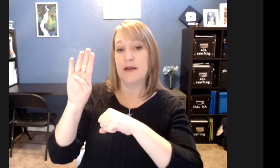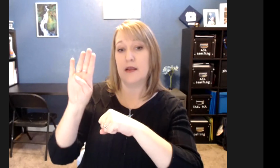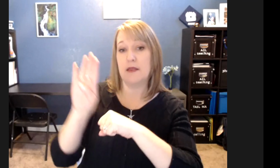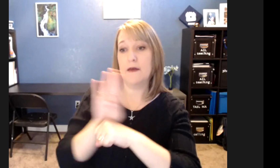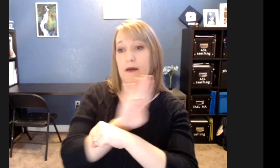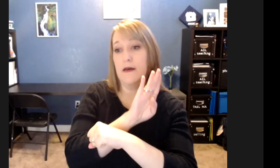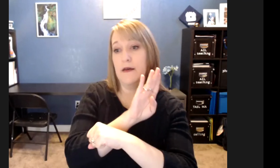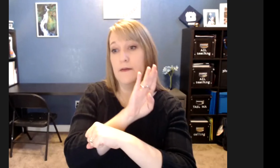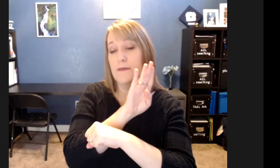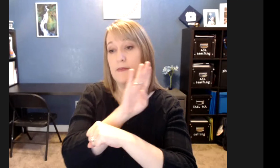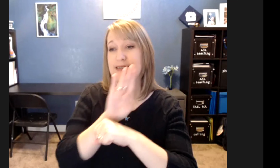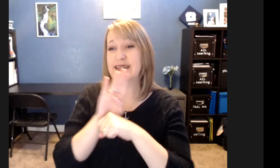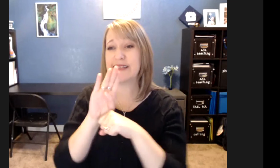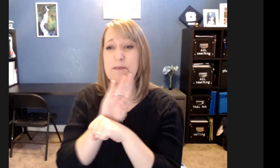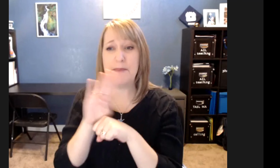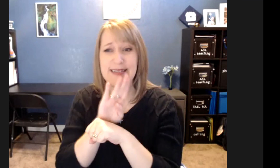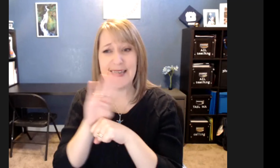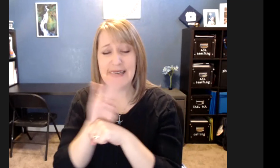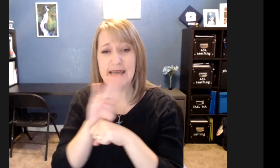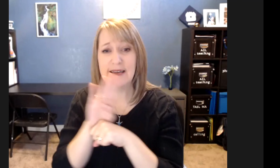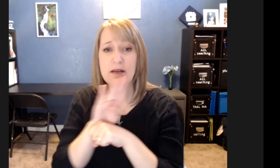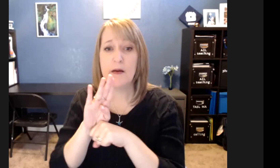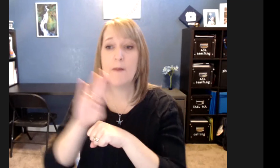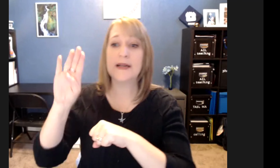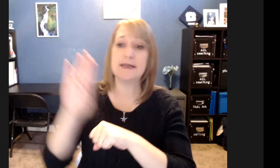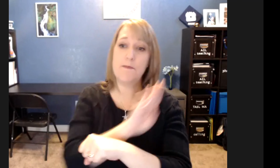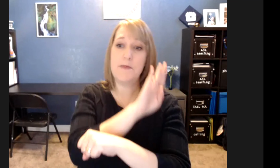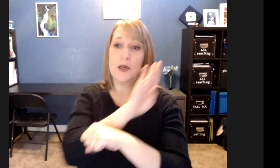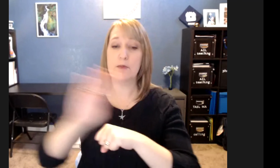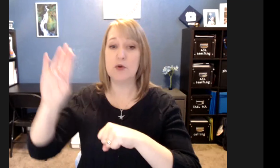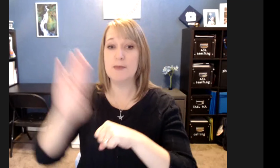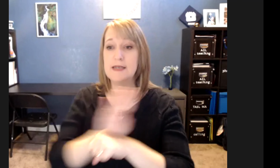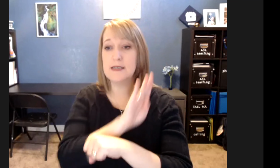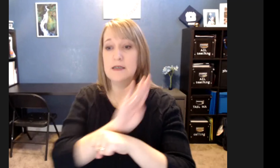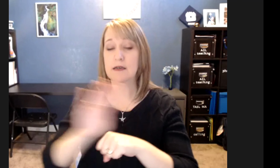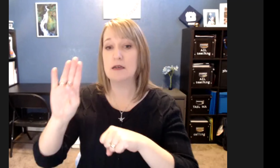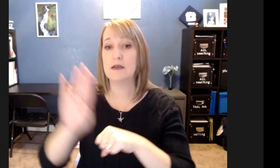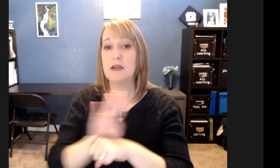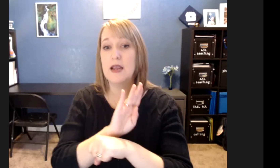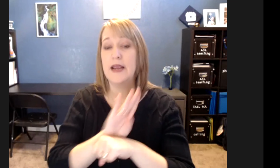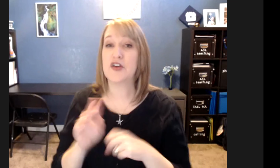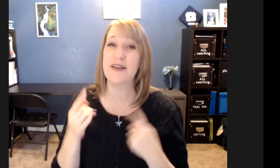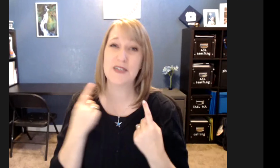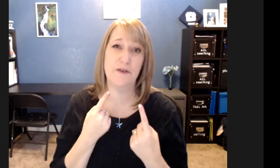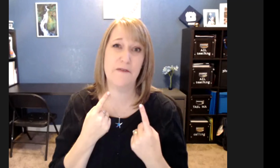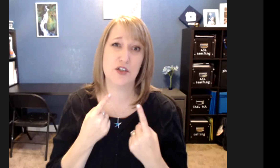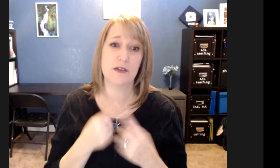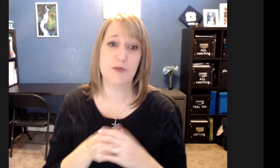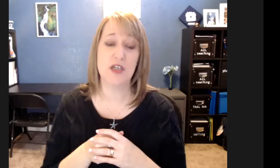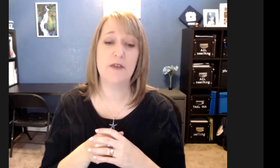then it's like busy, but it's a bigger movement, and you're gonna have a different facial expression. If